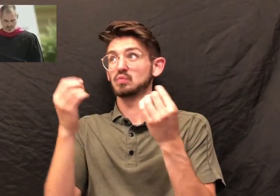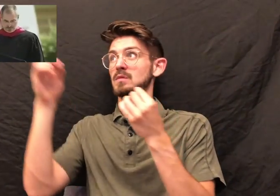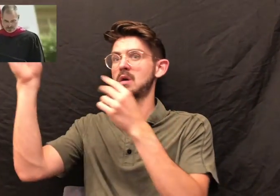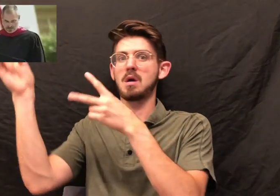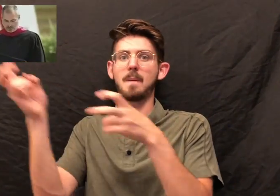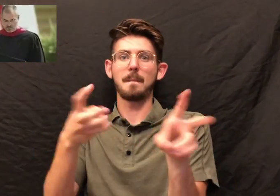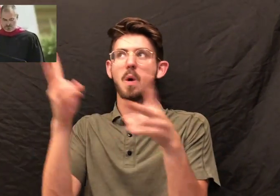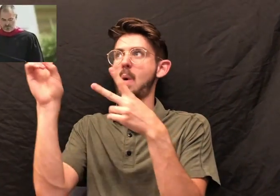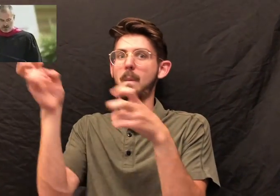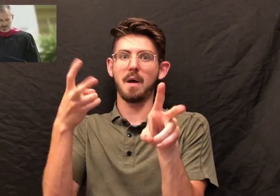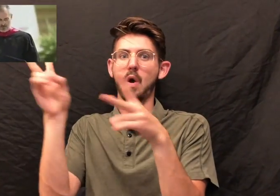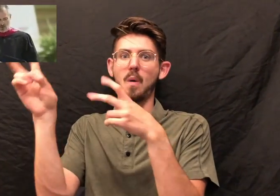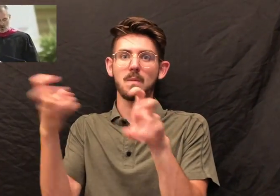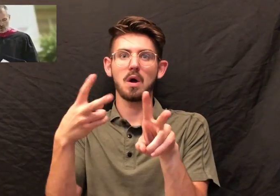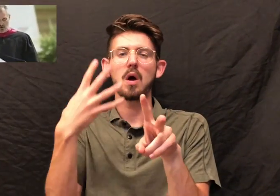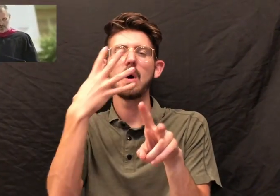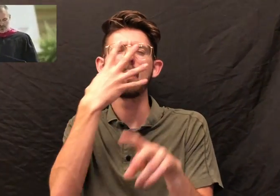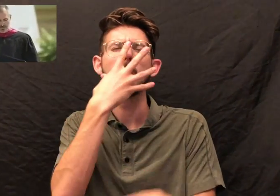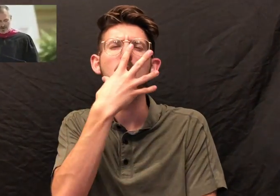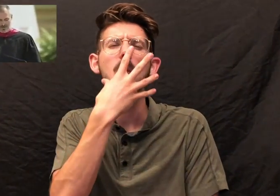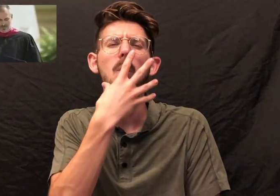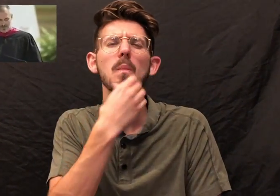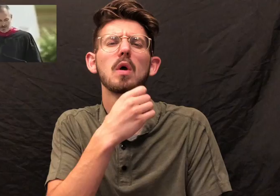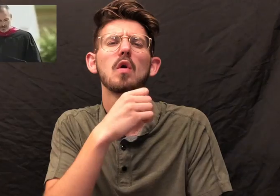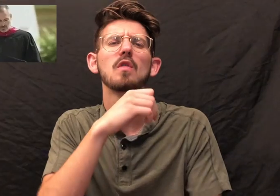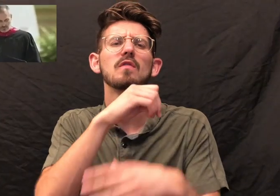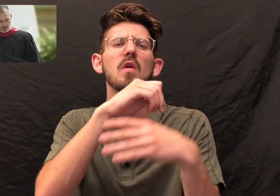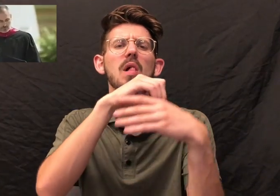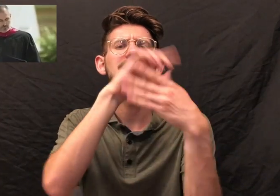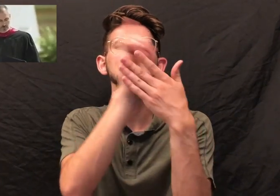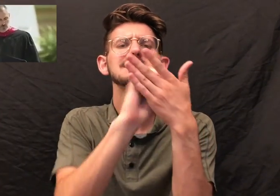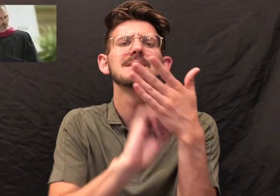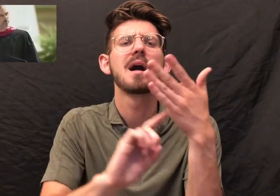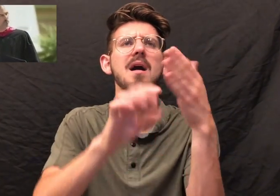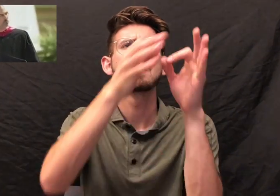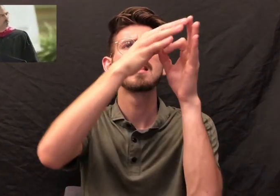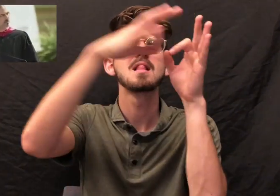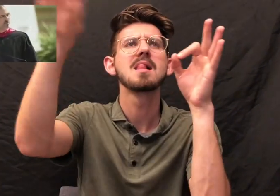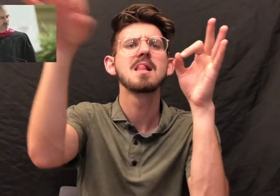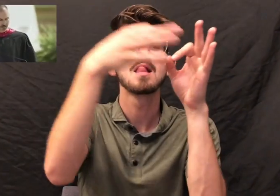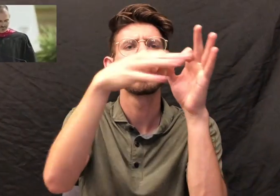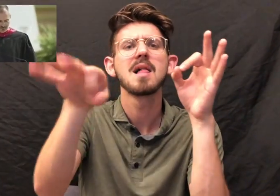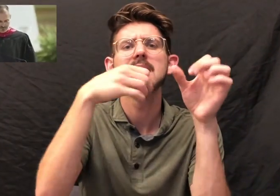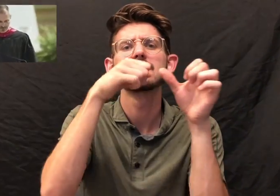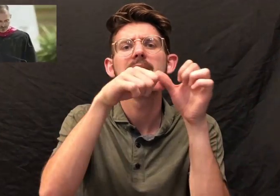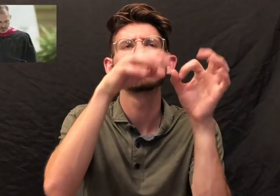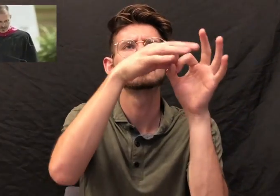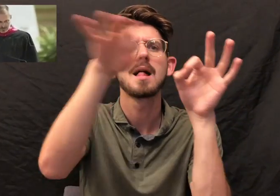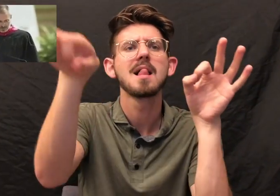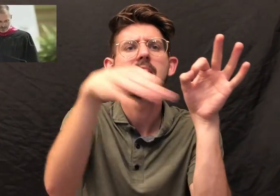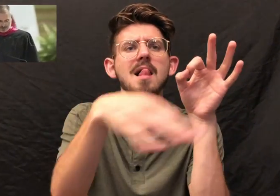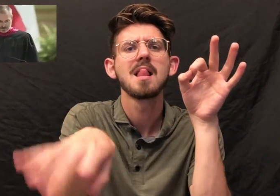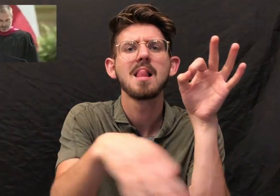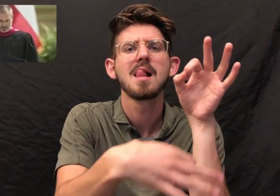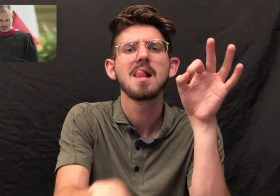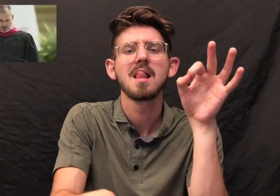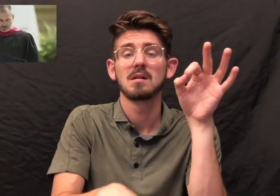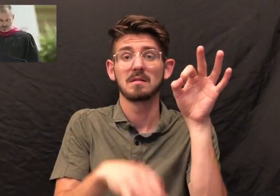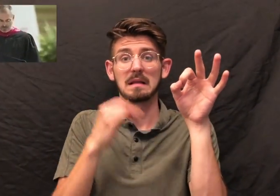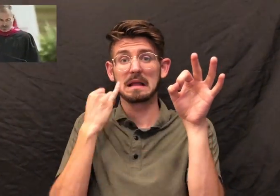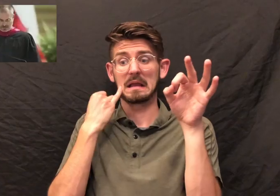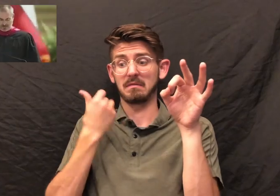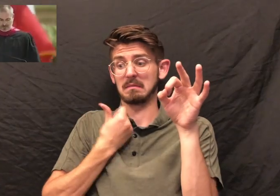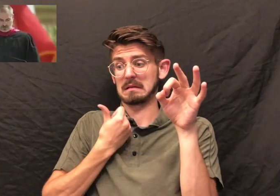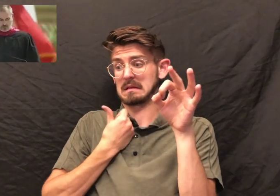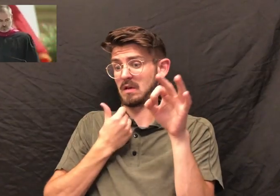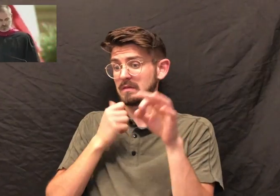was the first computer with beautiful typography. If I had never dropped in on that single course in college, the Mac would have never had